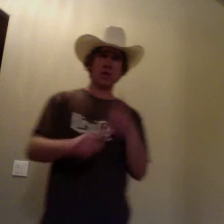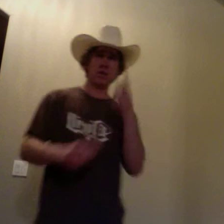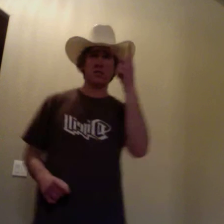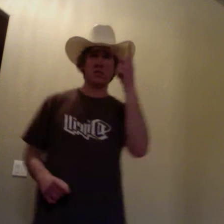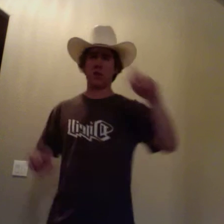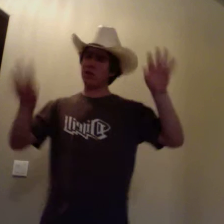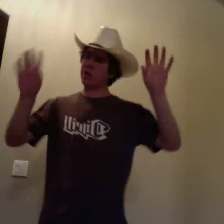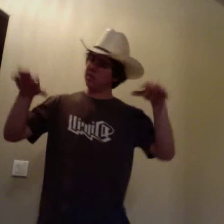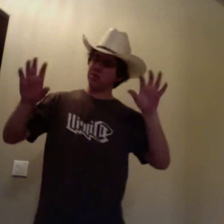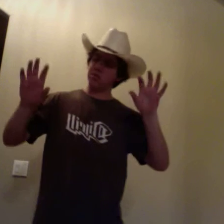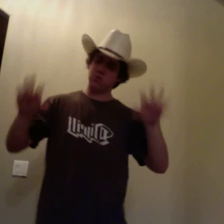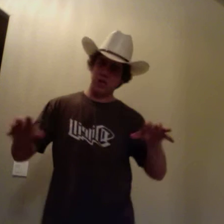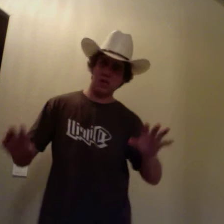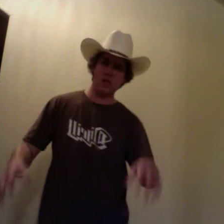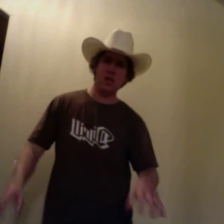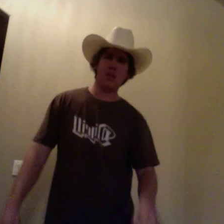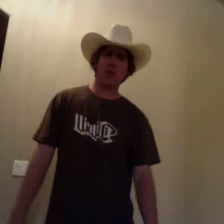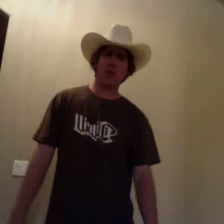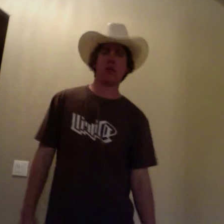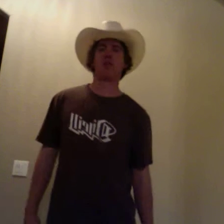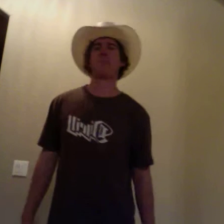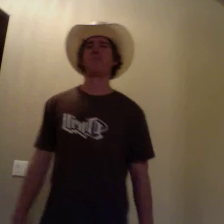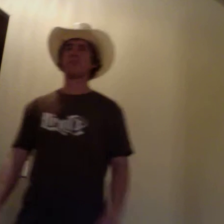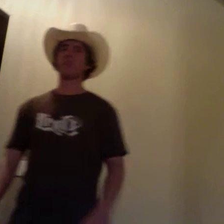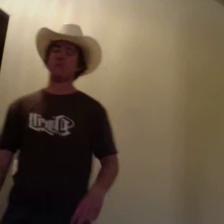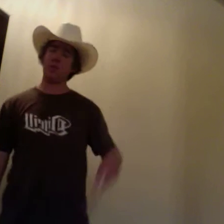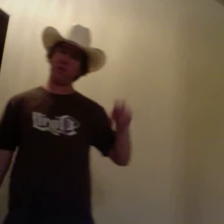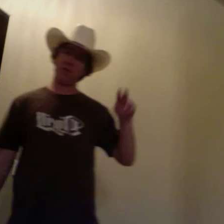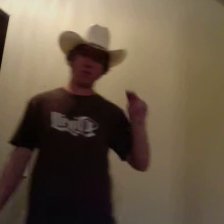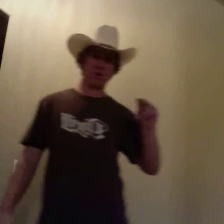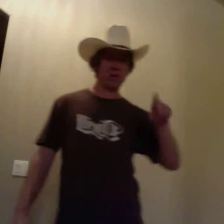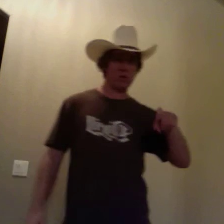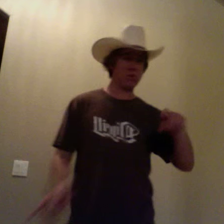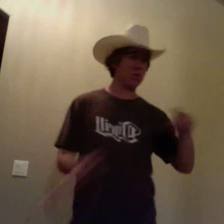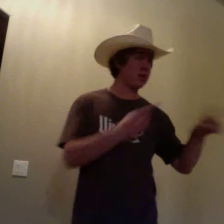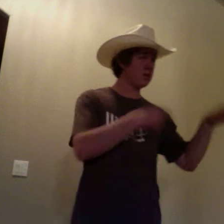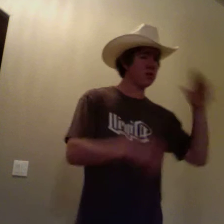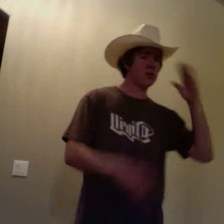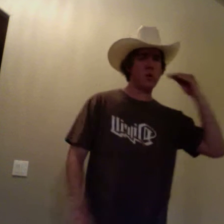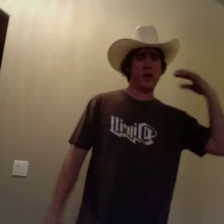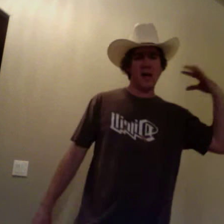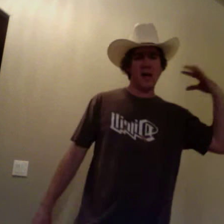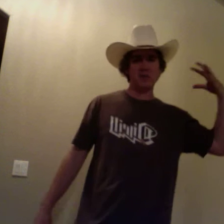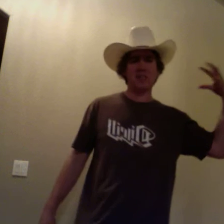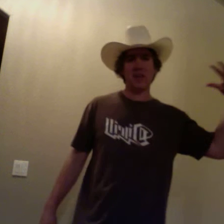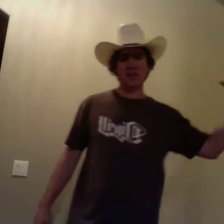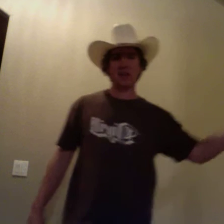Can't you see that it's just raining? There ain't no need to go outside.